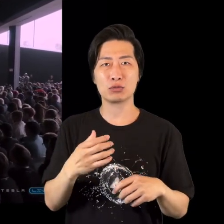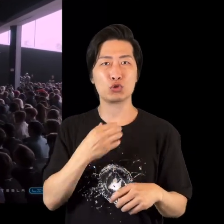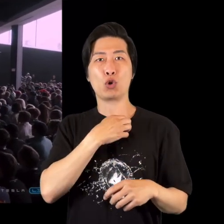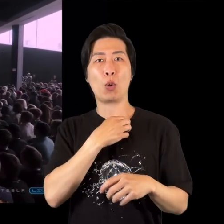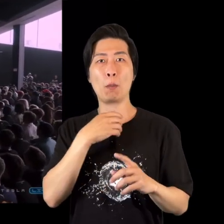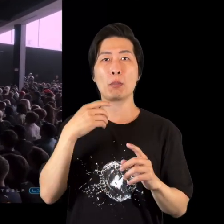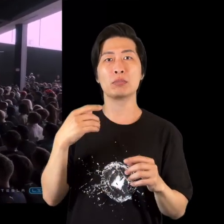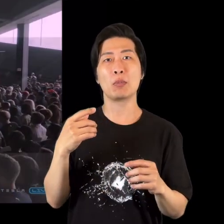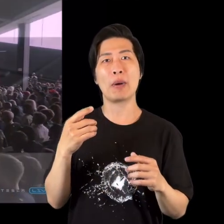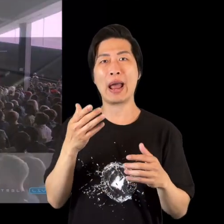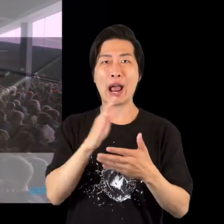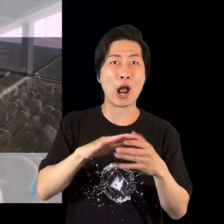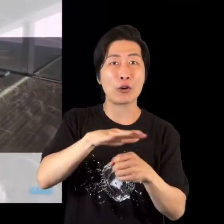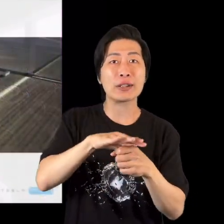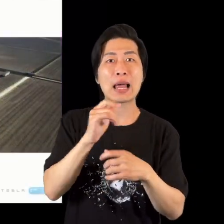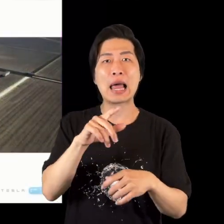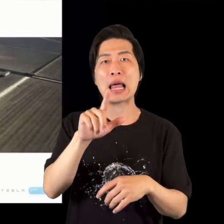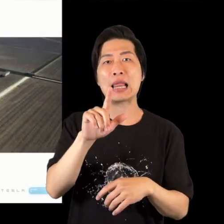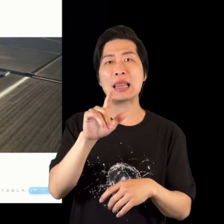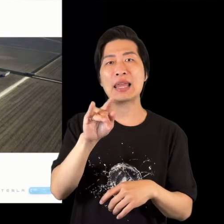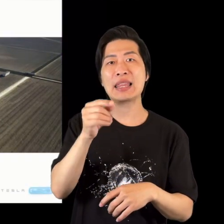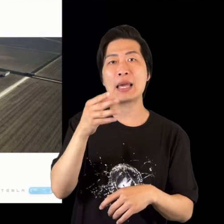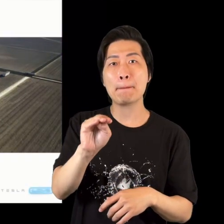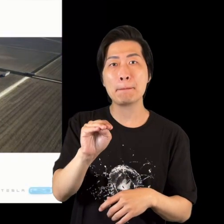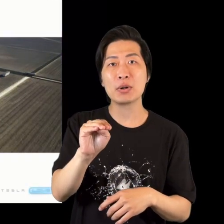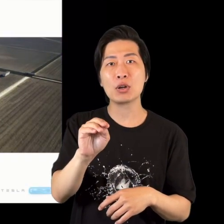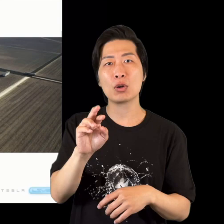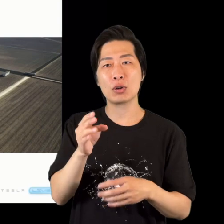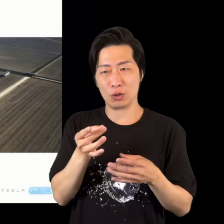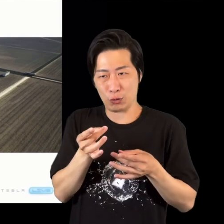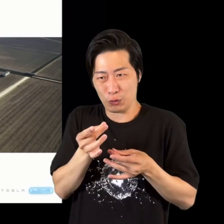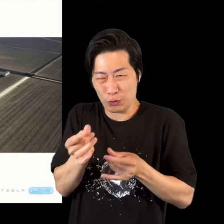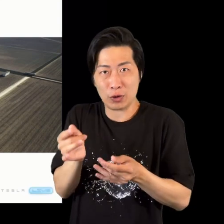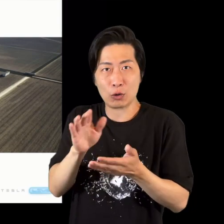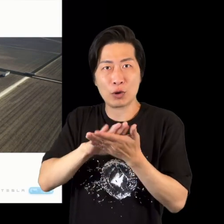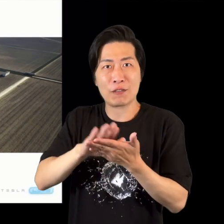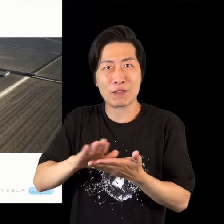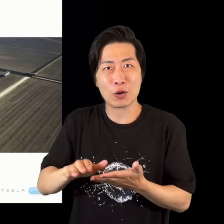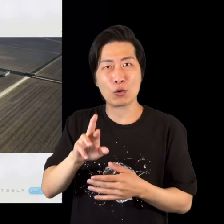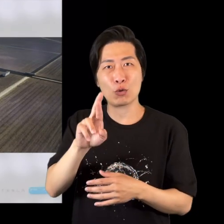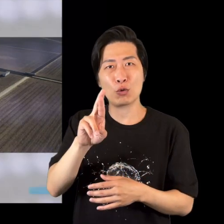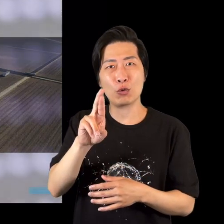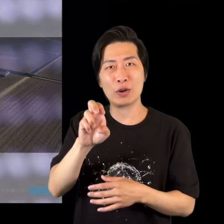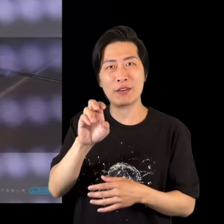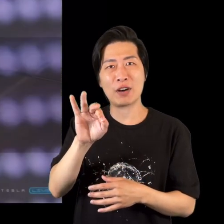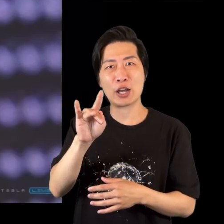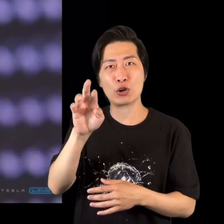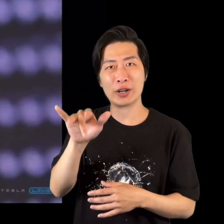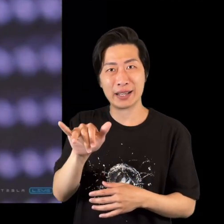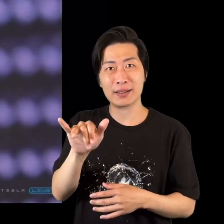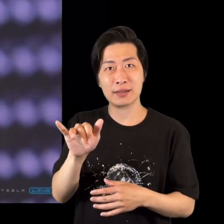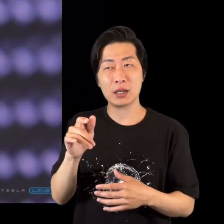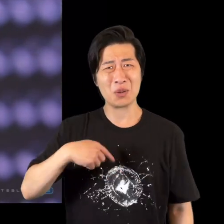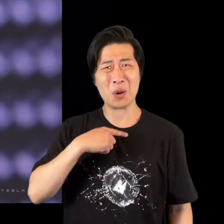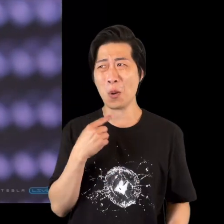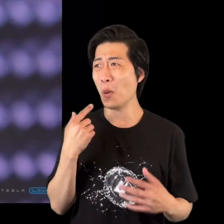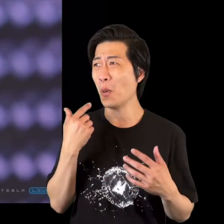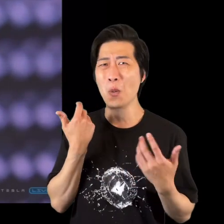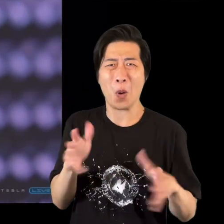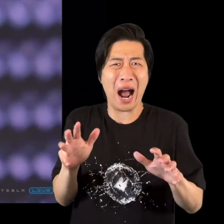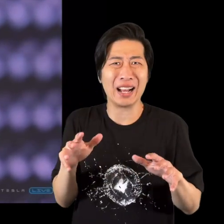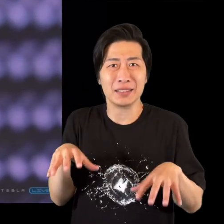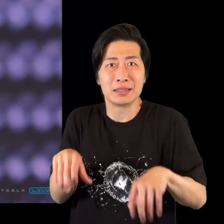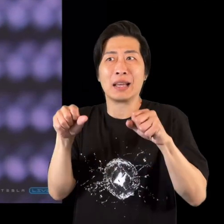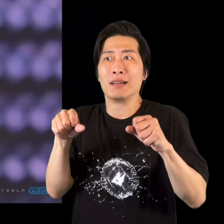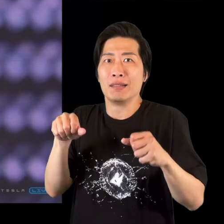them is lithium refining. It's not that we wish to take on extra problems, but since nobody else was doing it, we felt we had